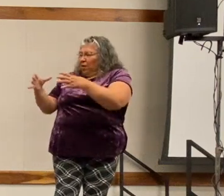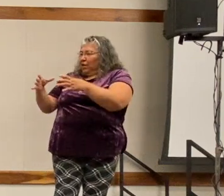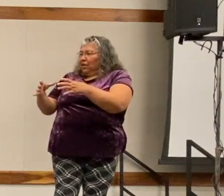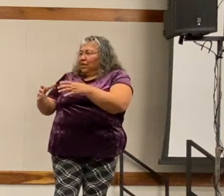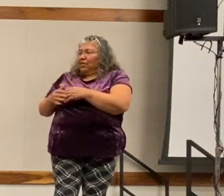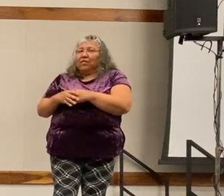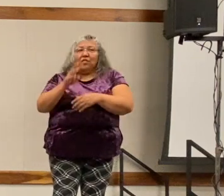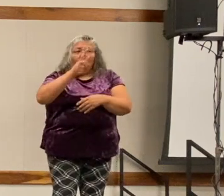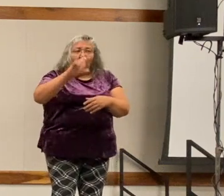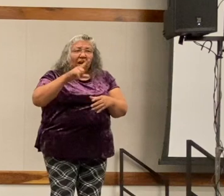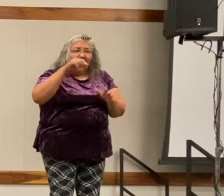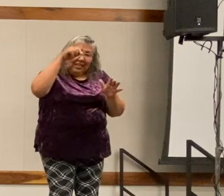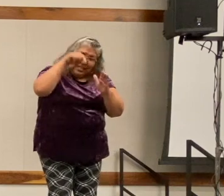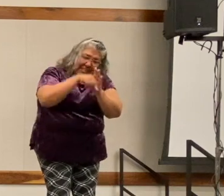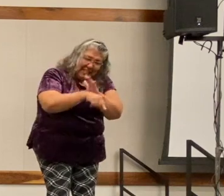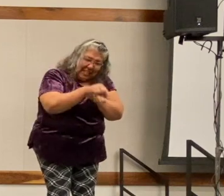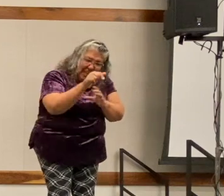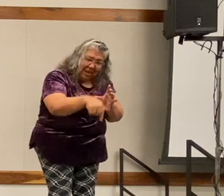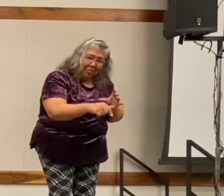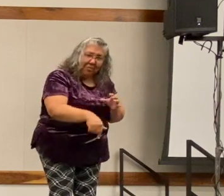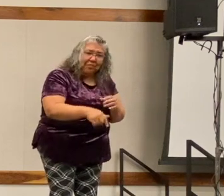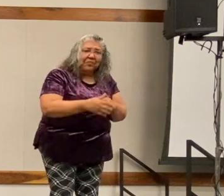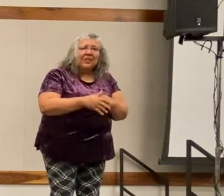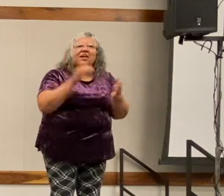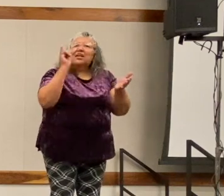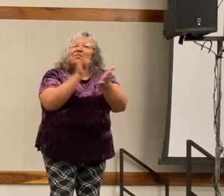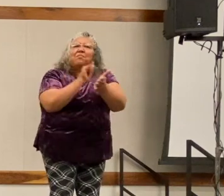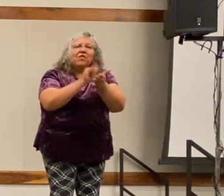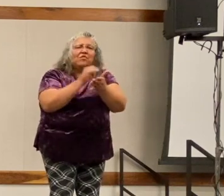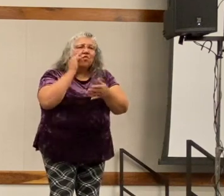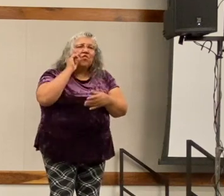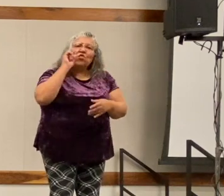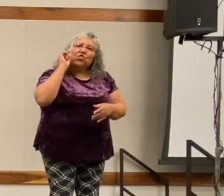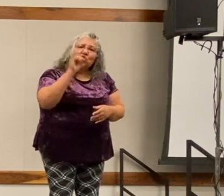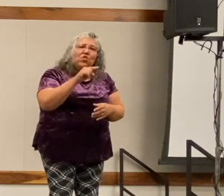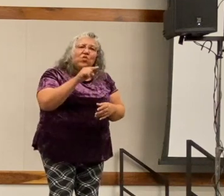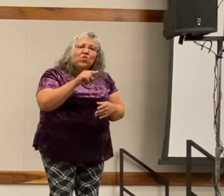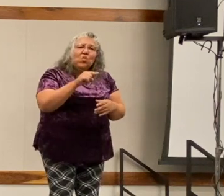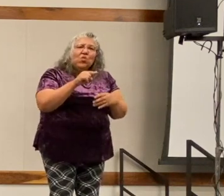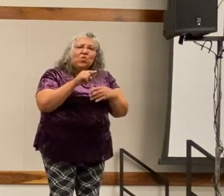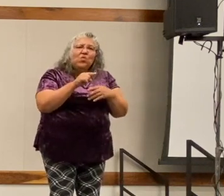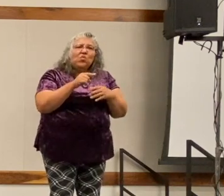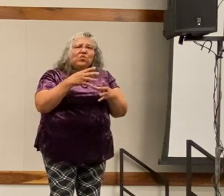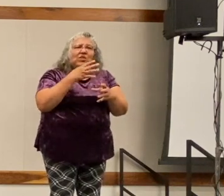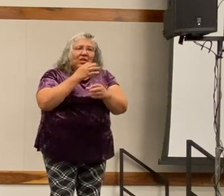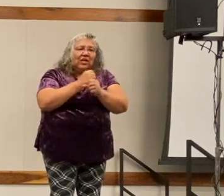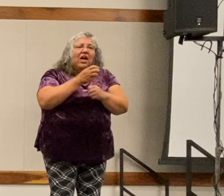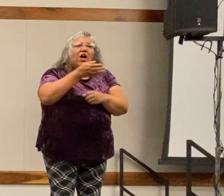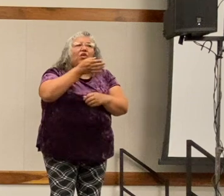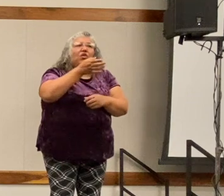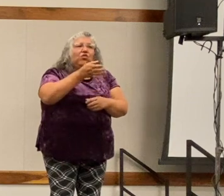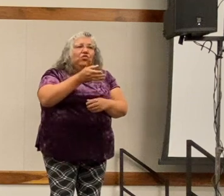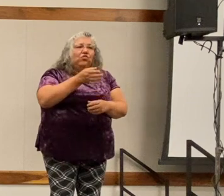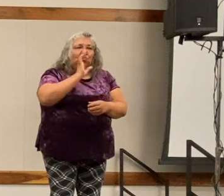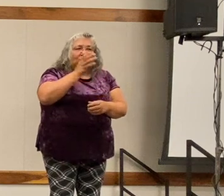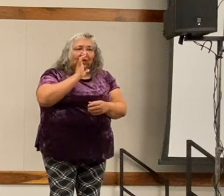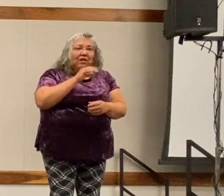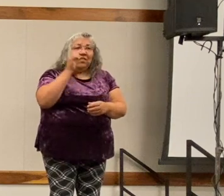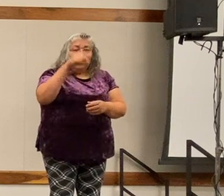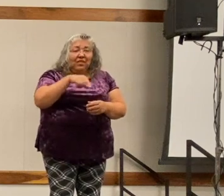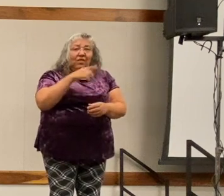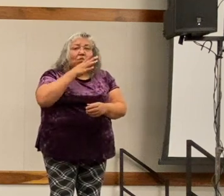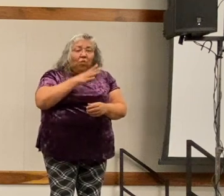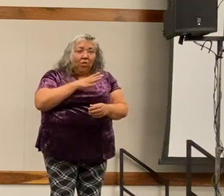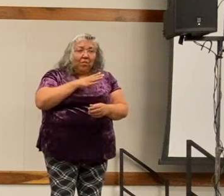The well is deep. It's impossible for you to even get a drink. In fact, this